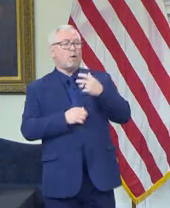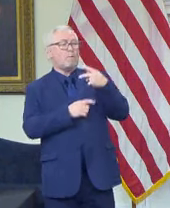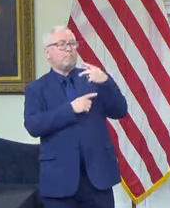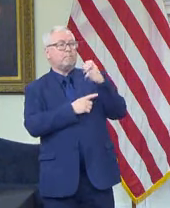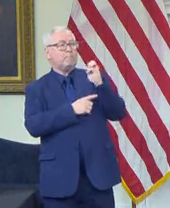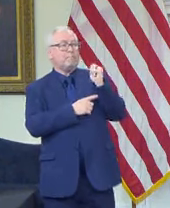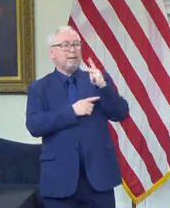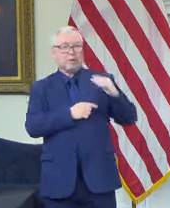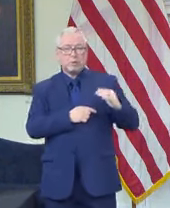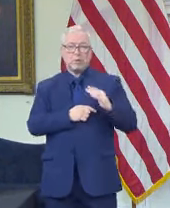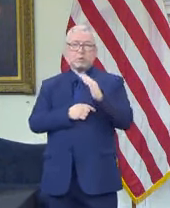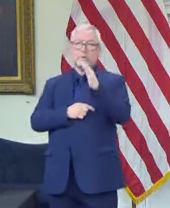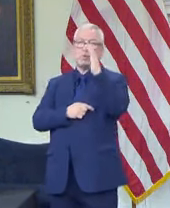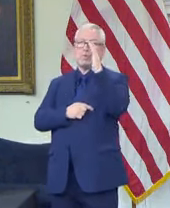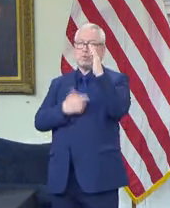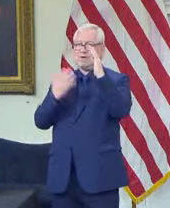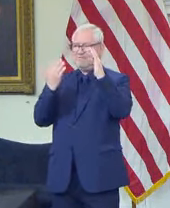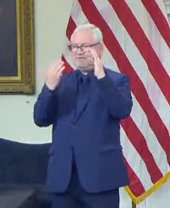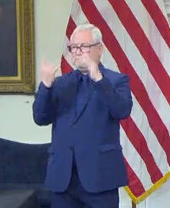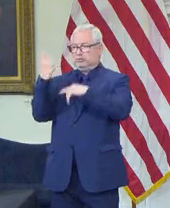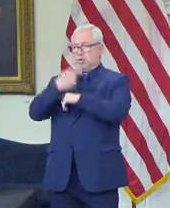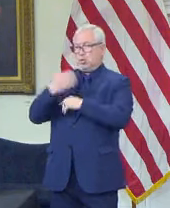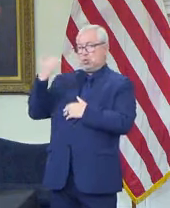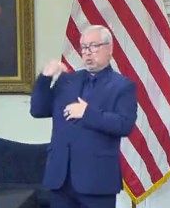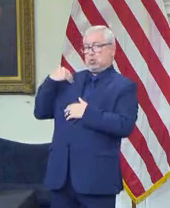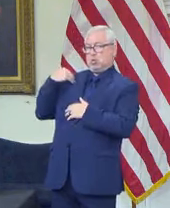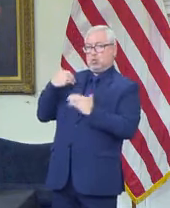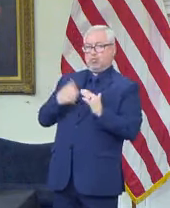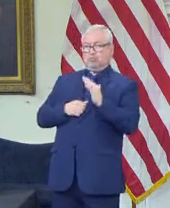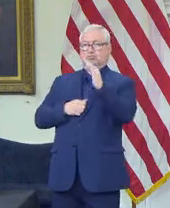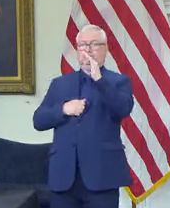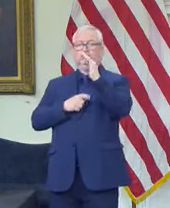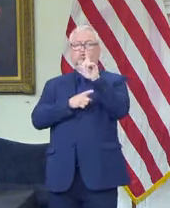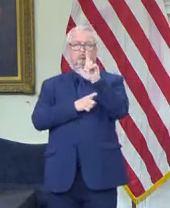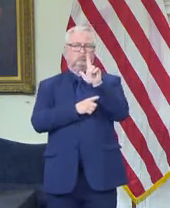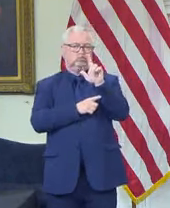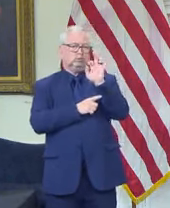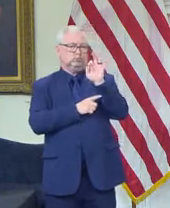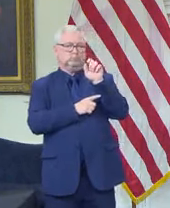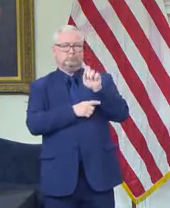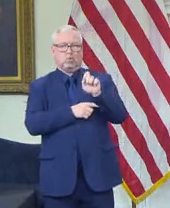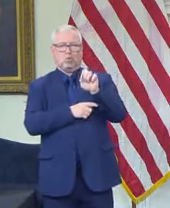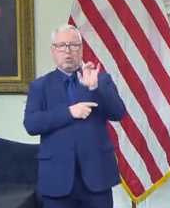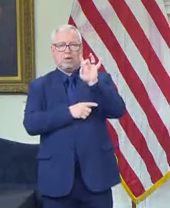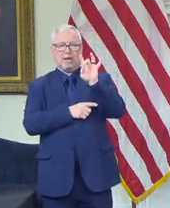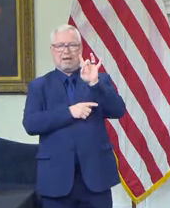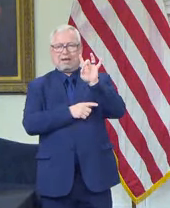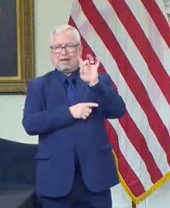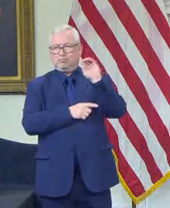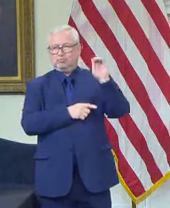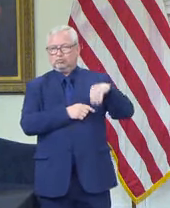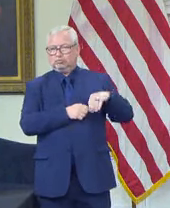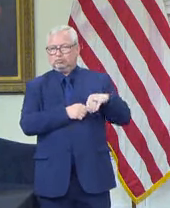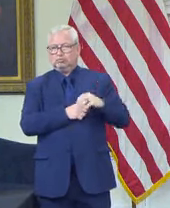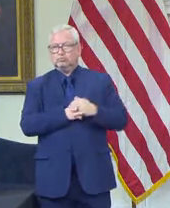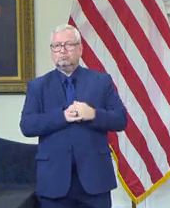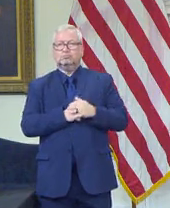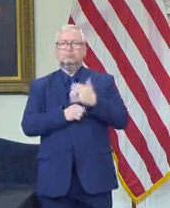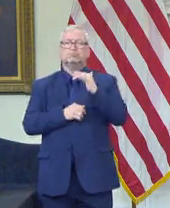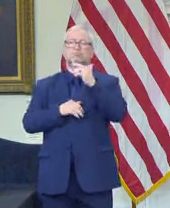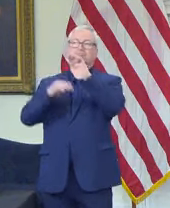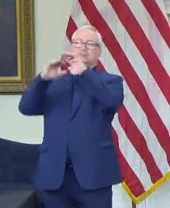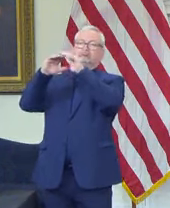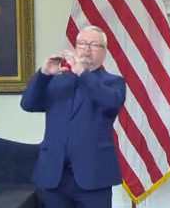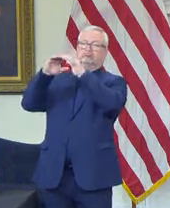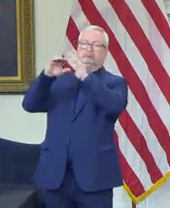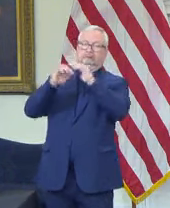at 29.98%. It has been rapidly dropping and is now 18%, which